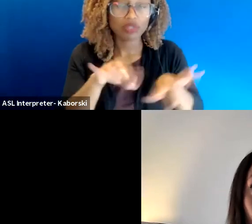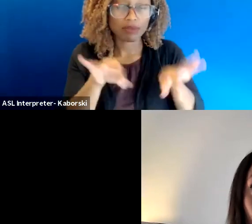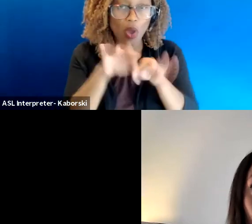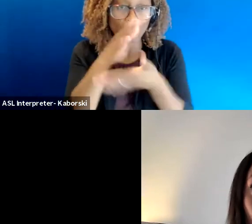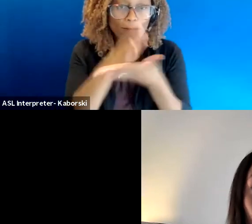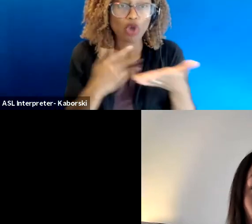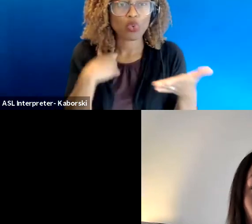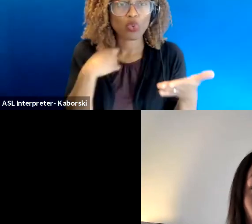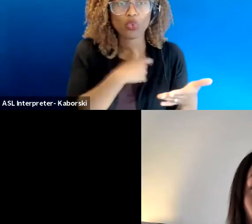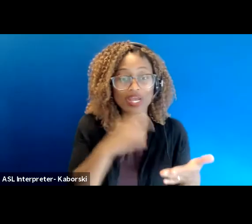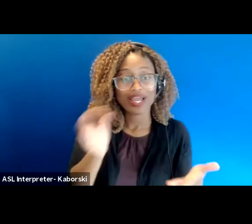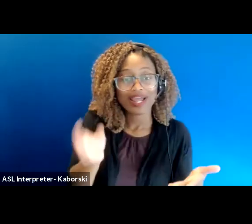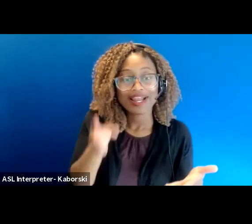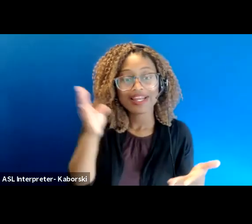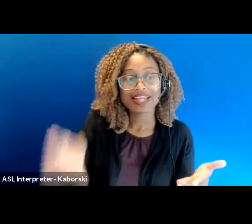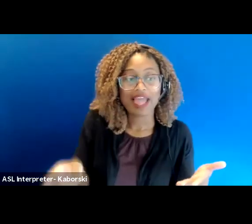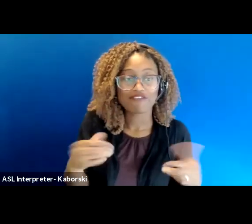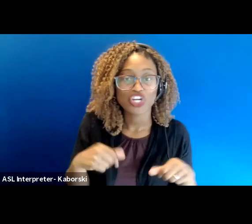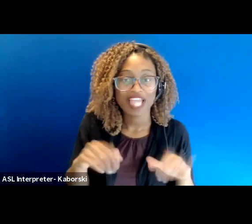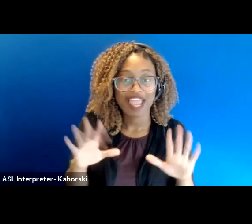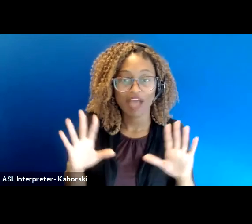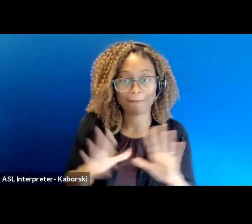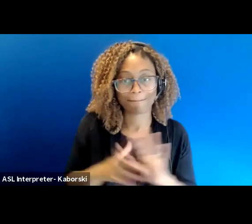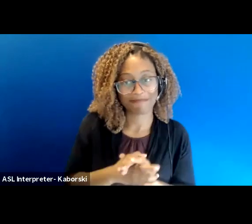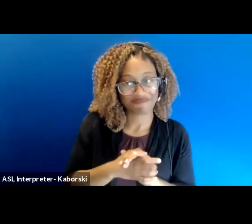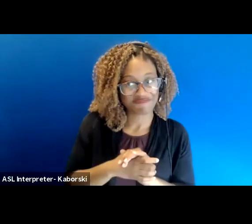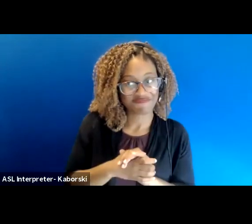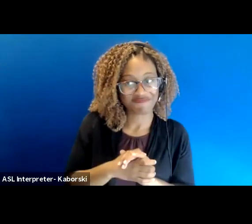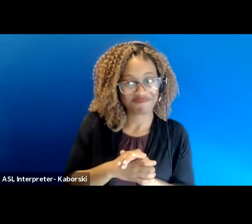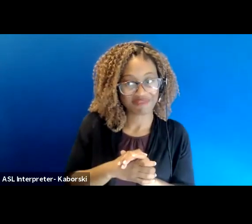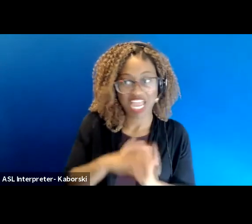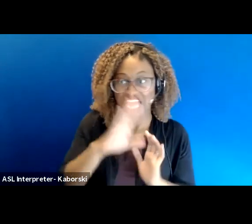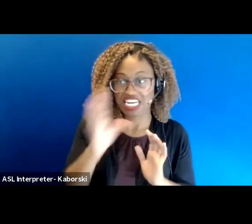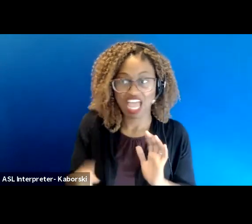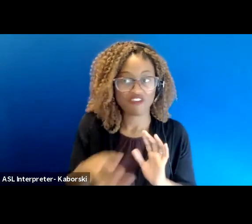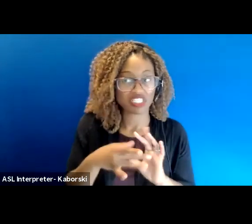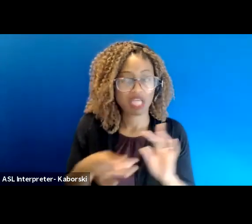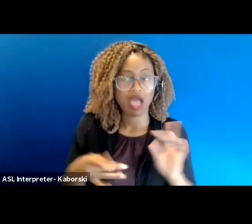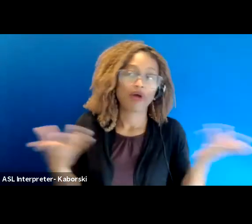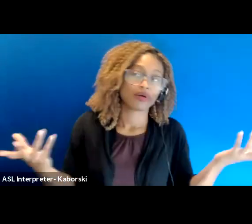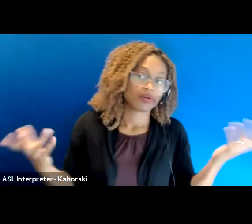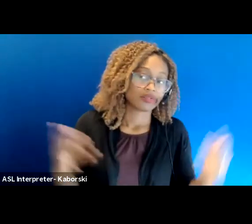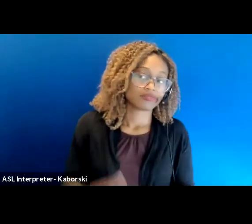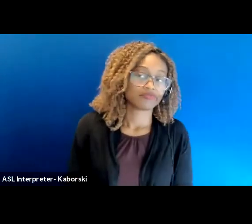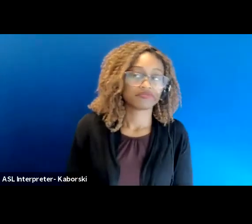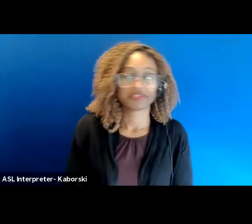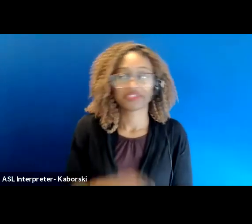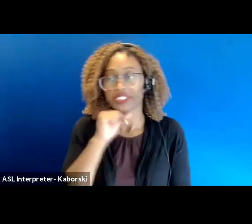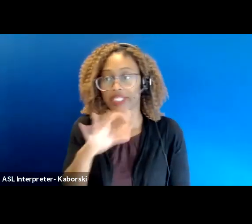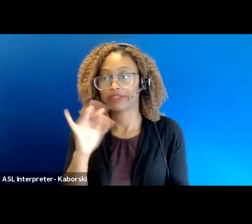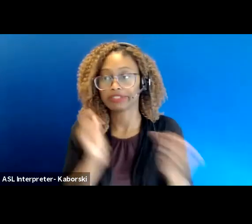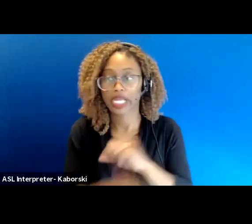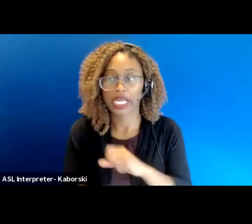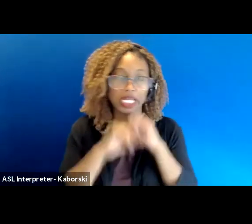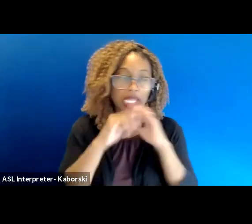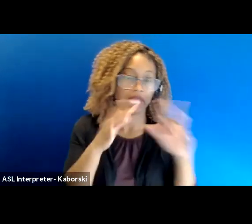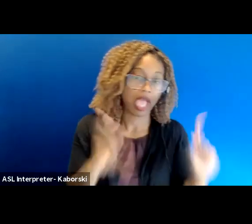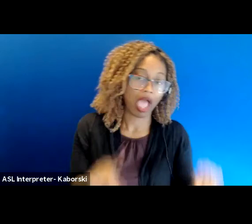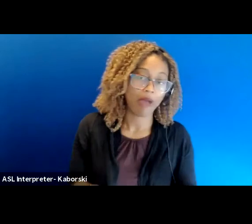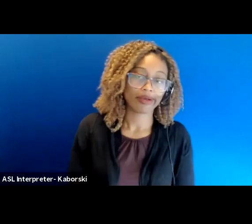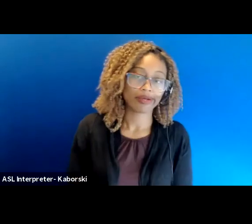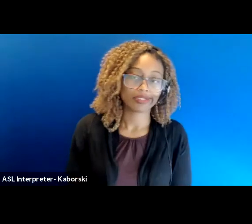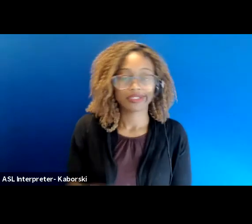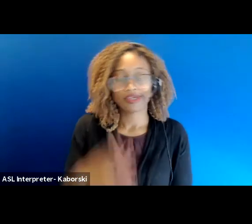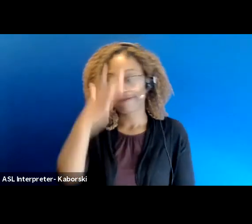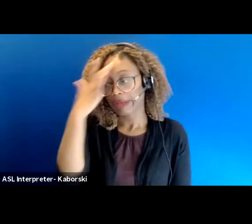never gave up. We never said, no, nothing's changing, nothing's happening, forget it. We